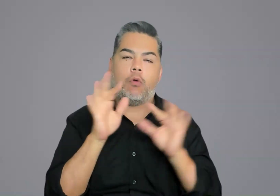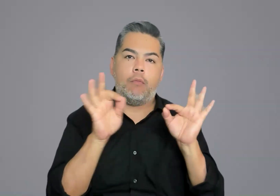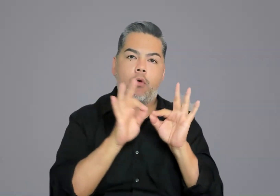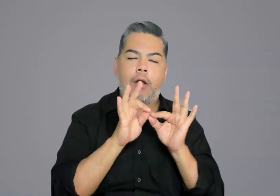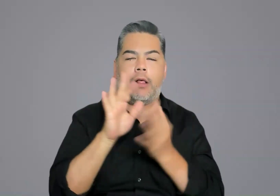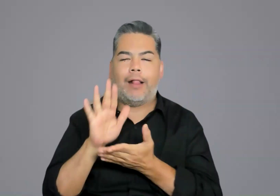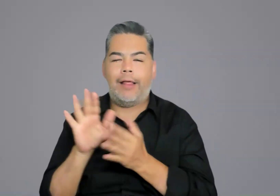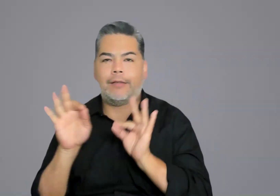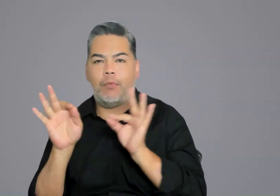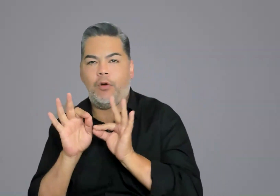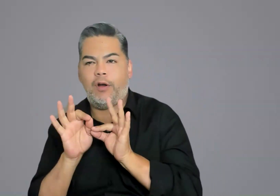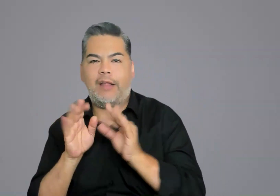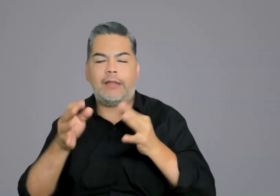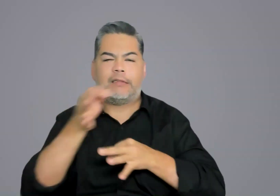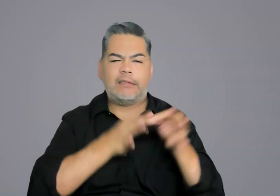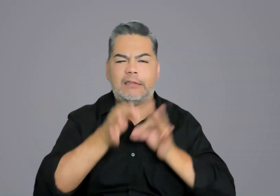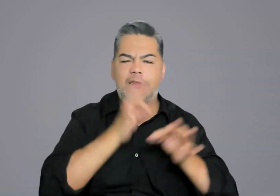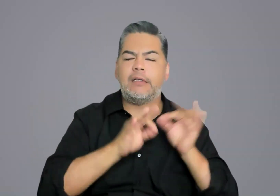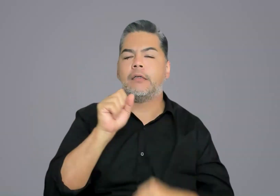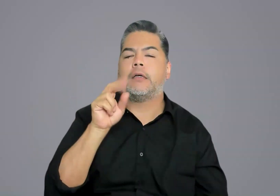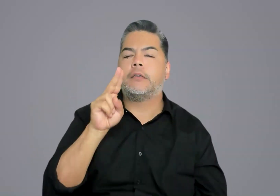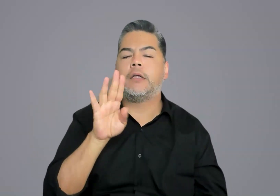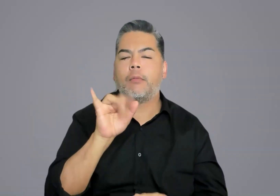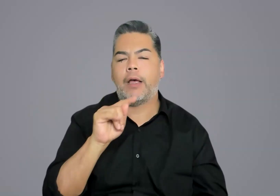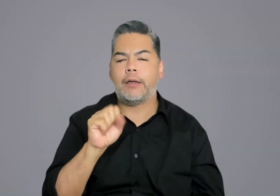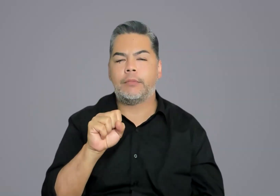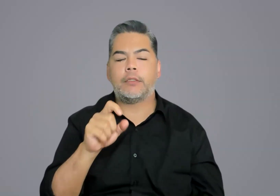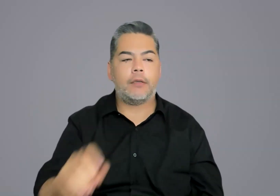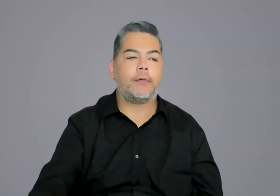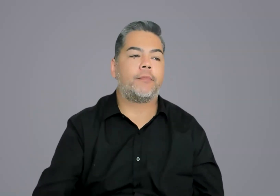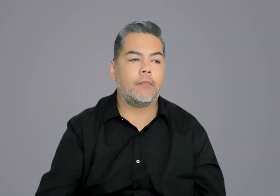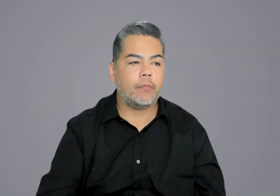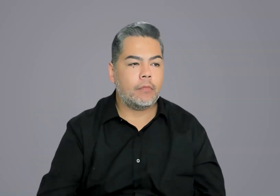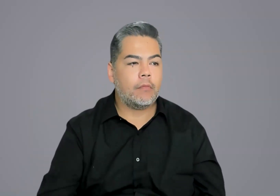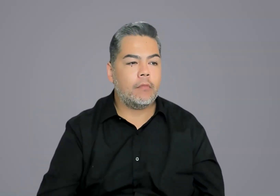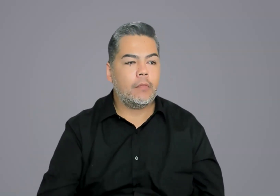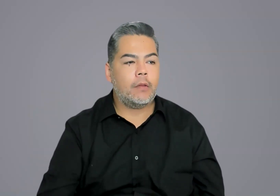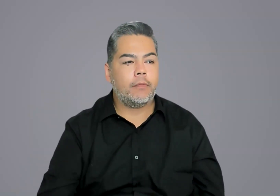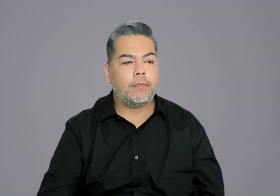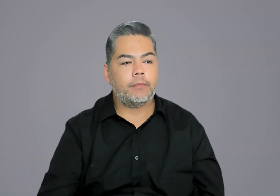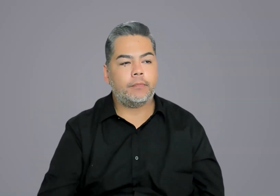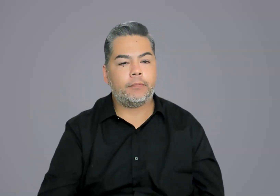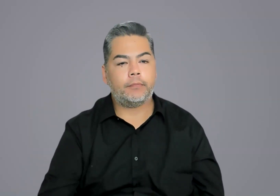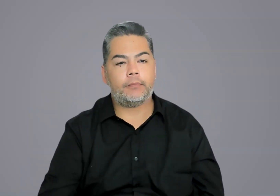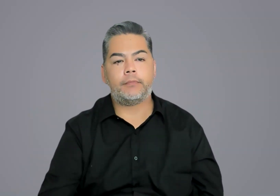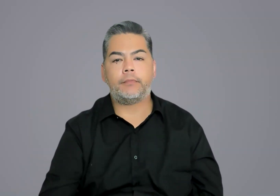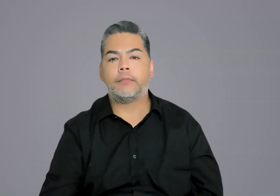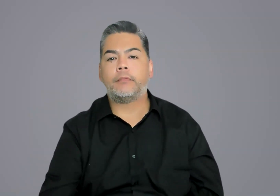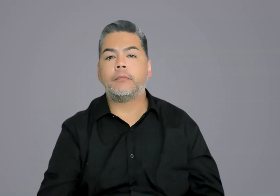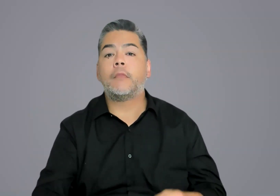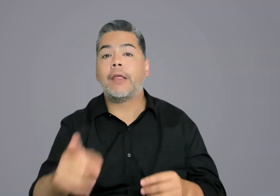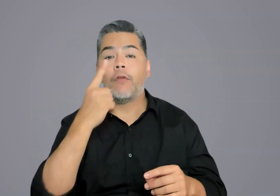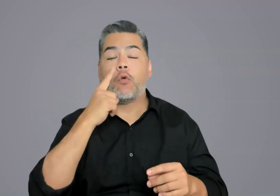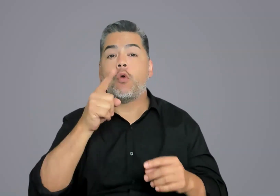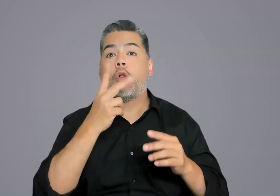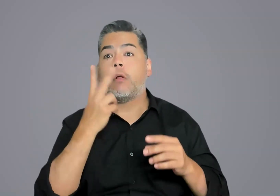and kind of sub items in your outline. So if you keep an eye on this, you can look up and see